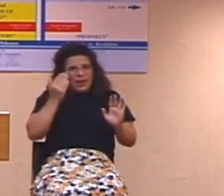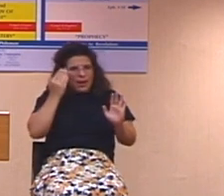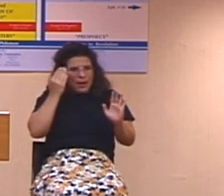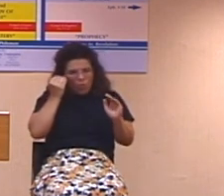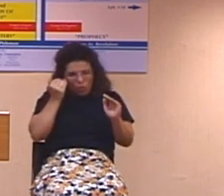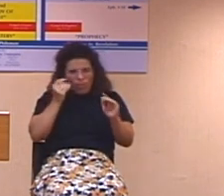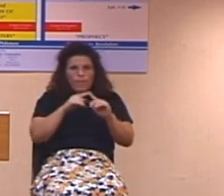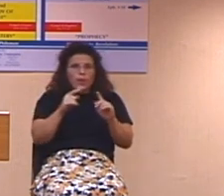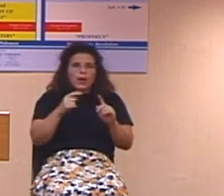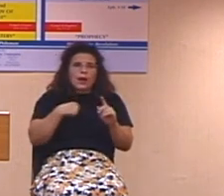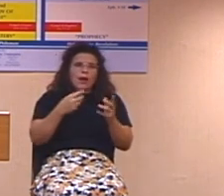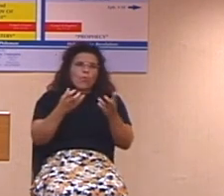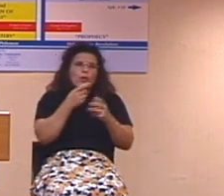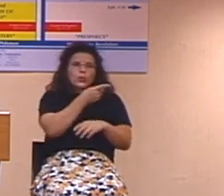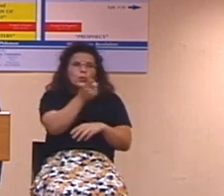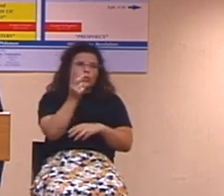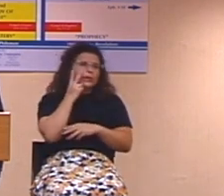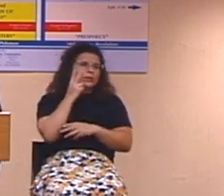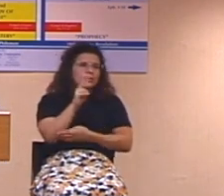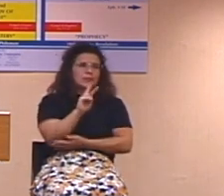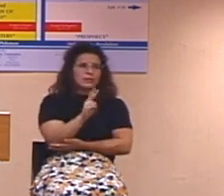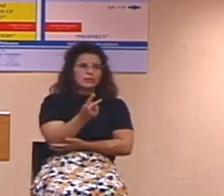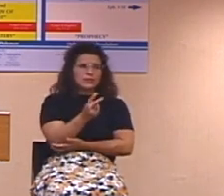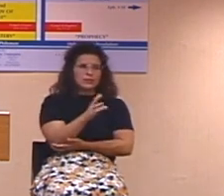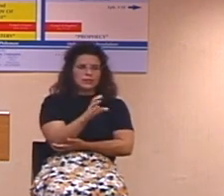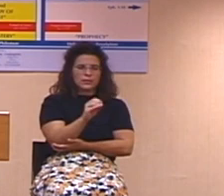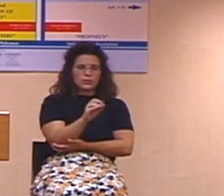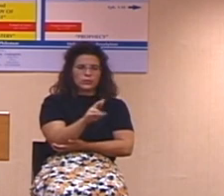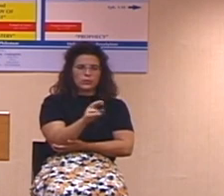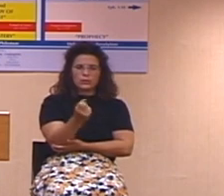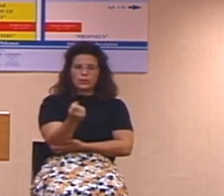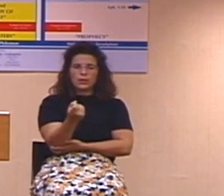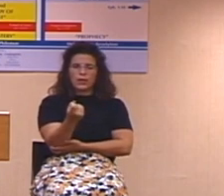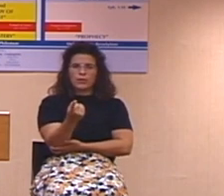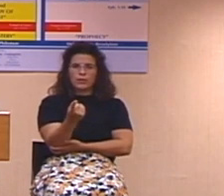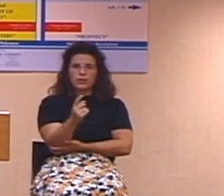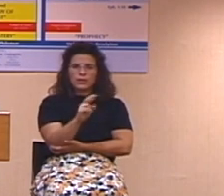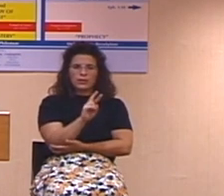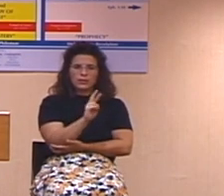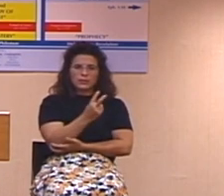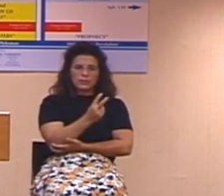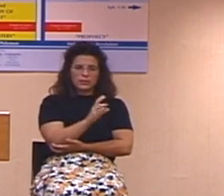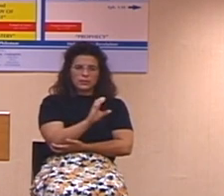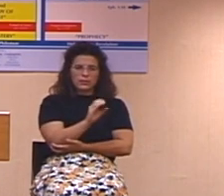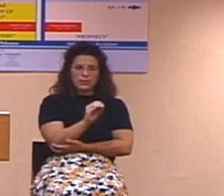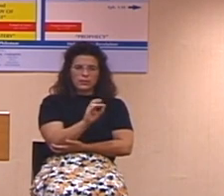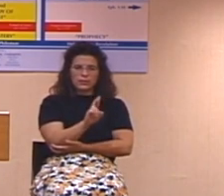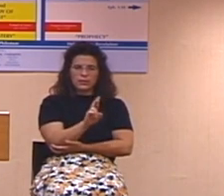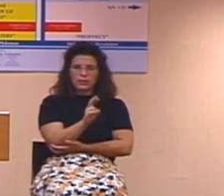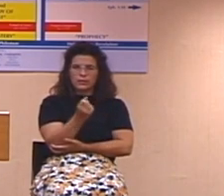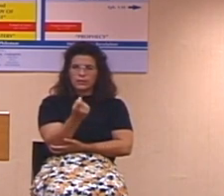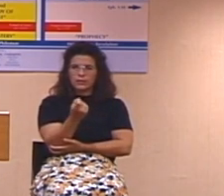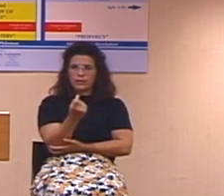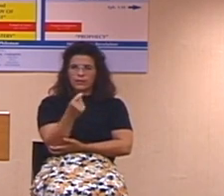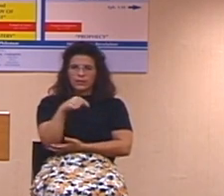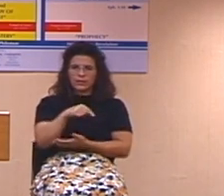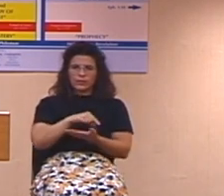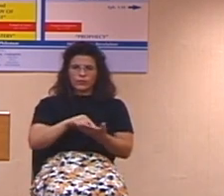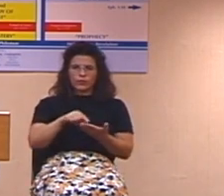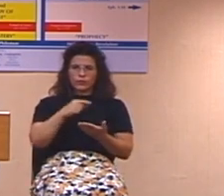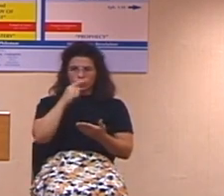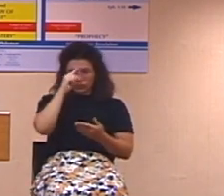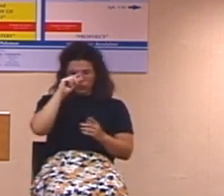what I want you to see, look at 2 Corinthians 11, and this verse to me liberated my